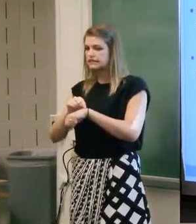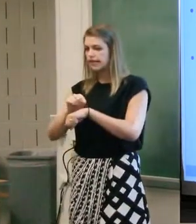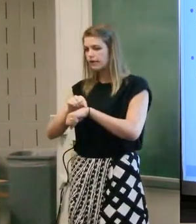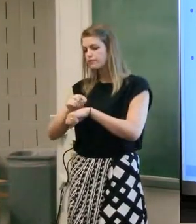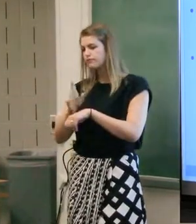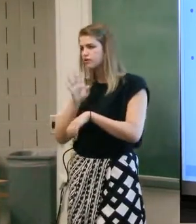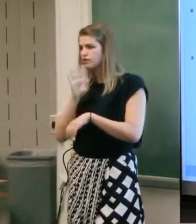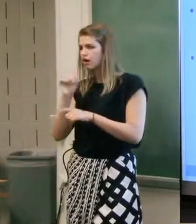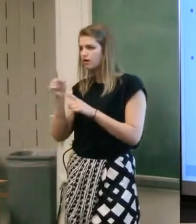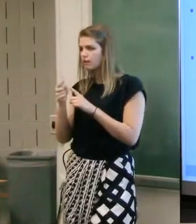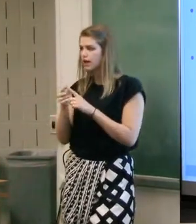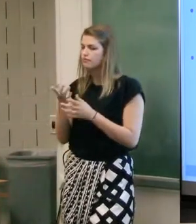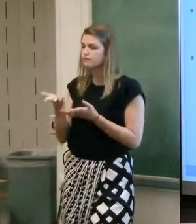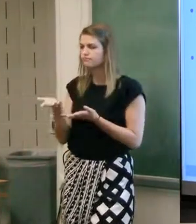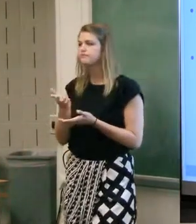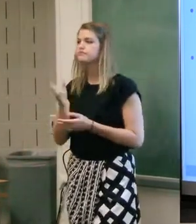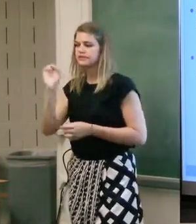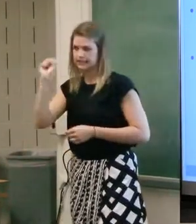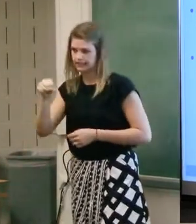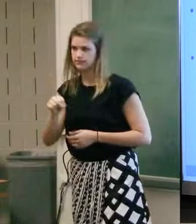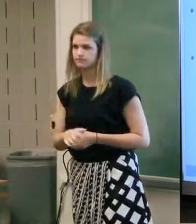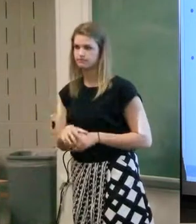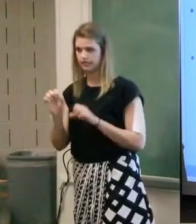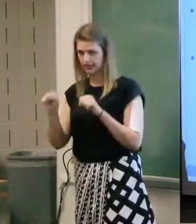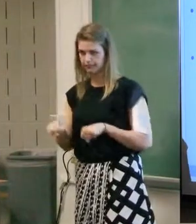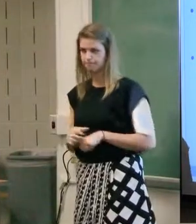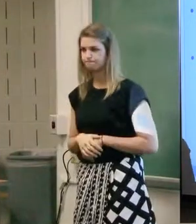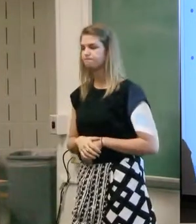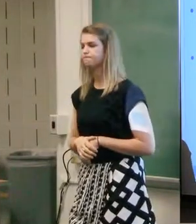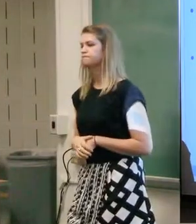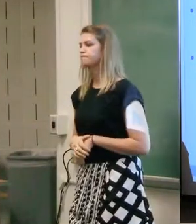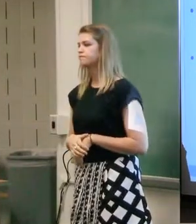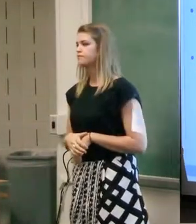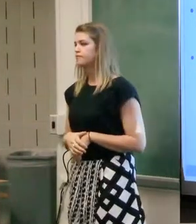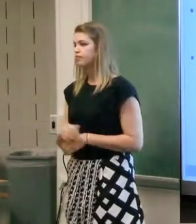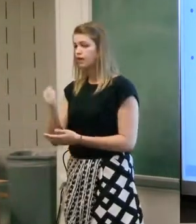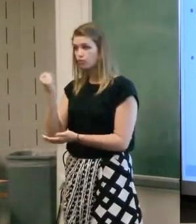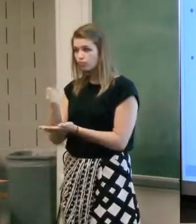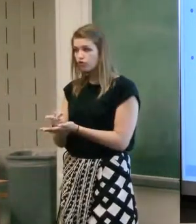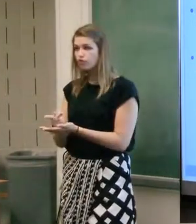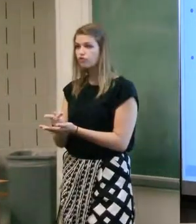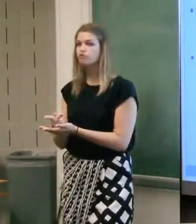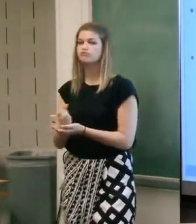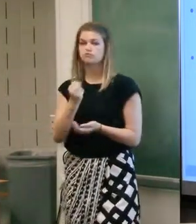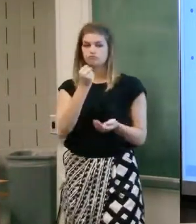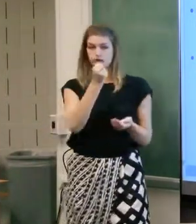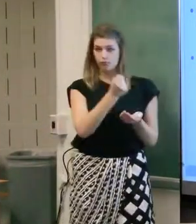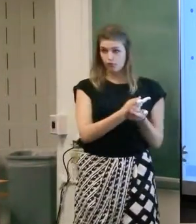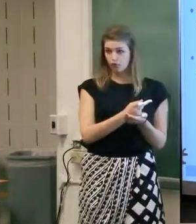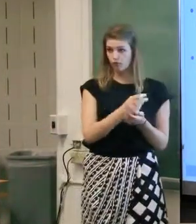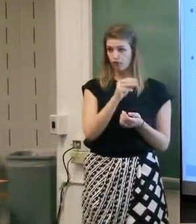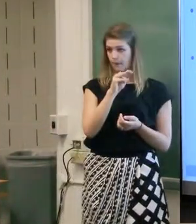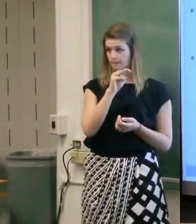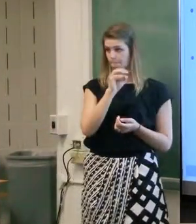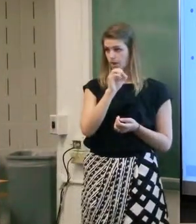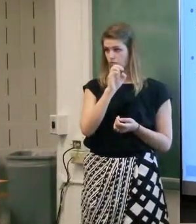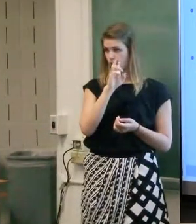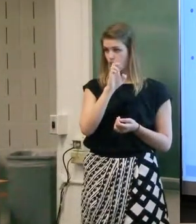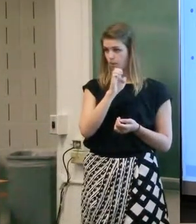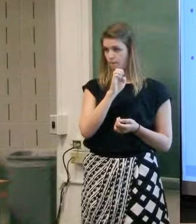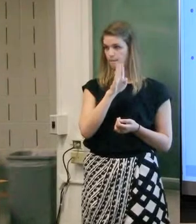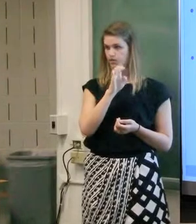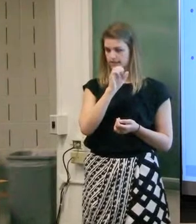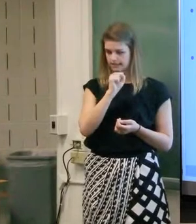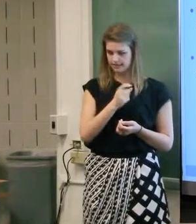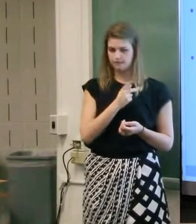talking, and she said yes. So when I got her approval, I had to contact BOCES, get